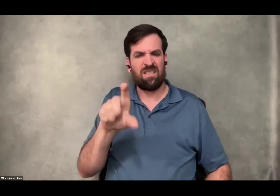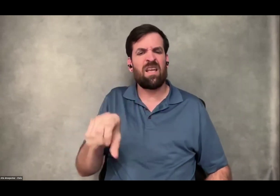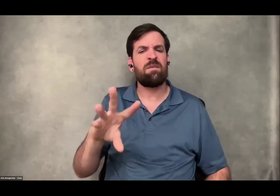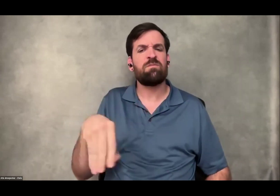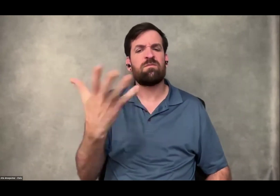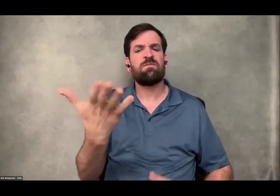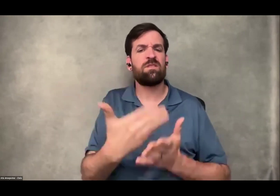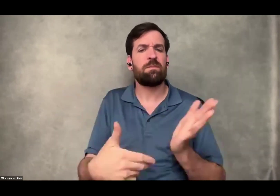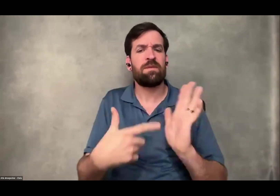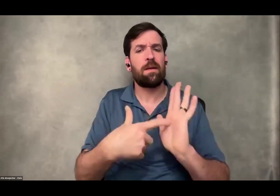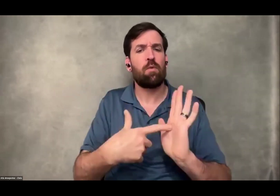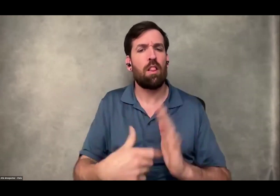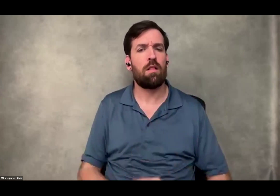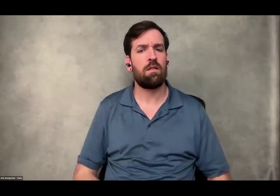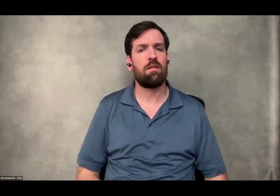of examples.